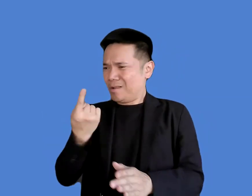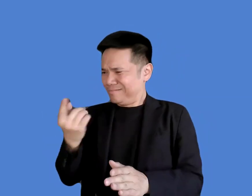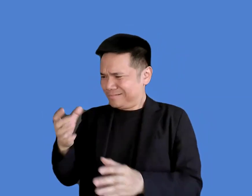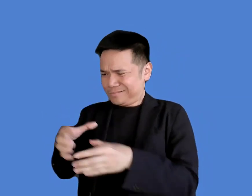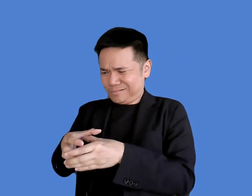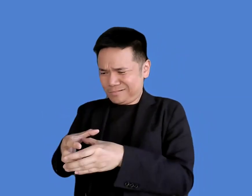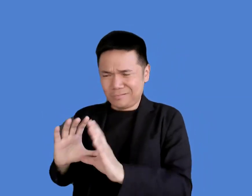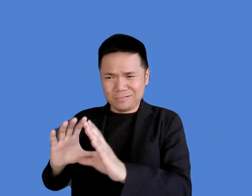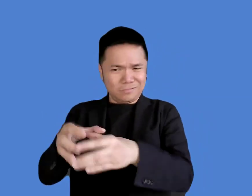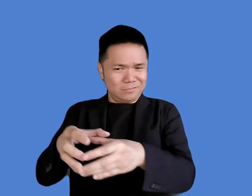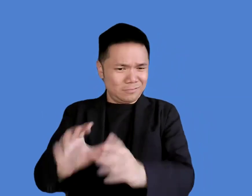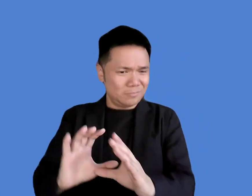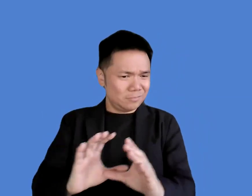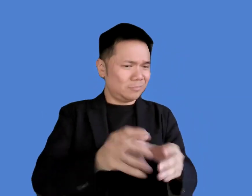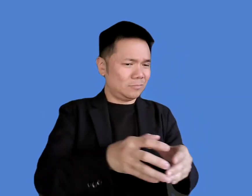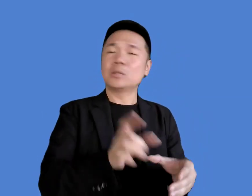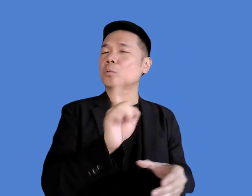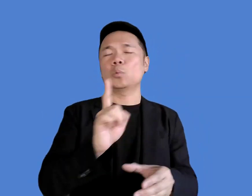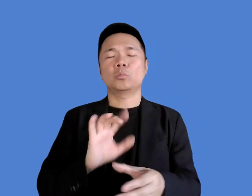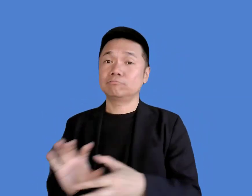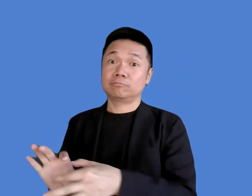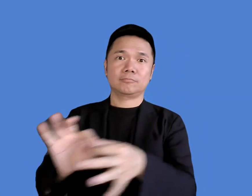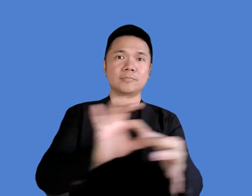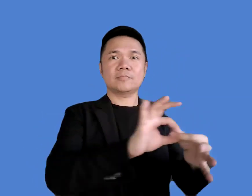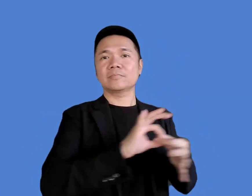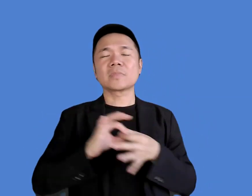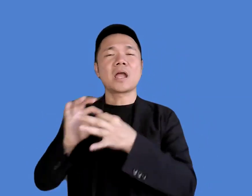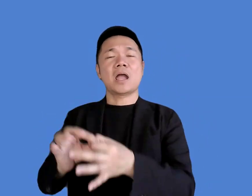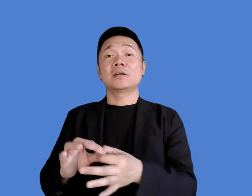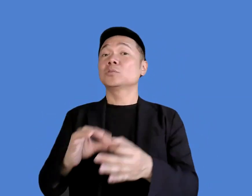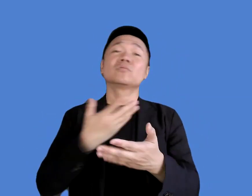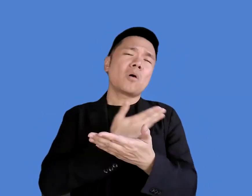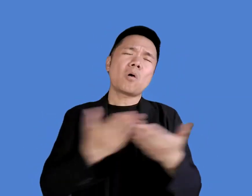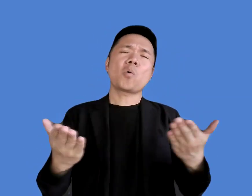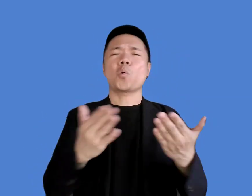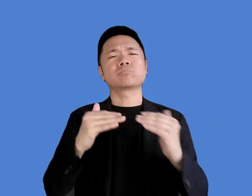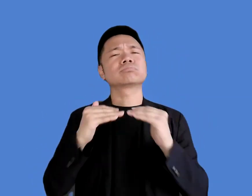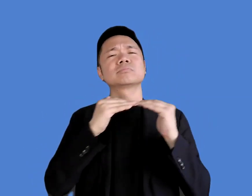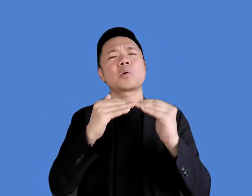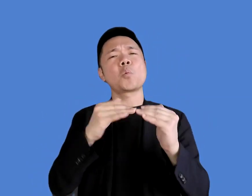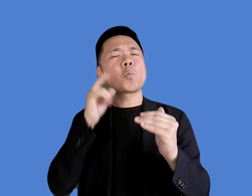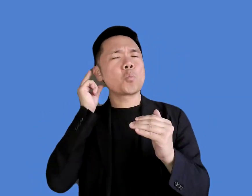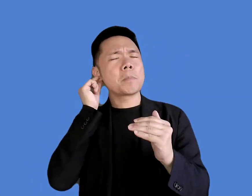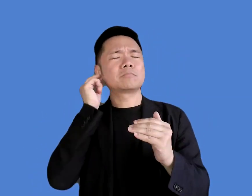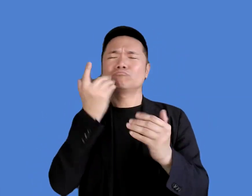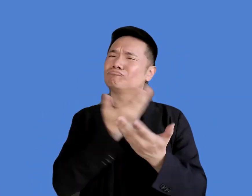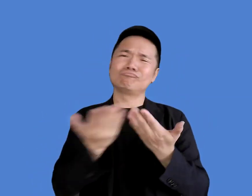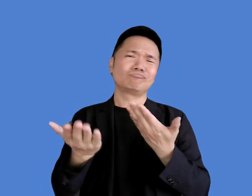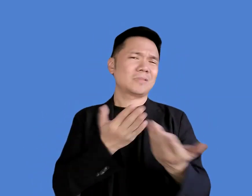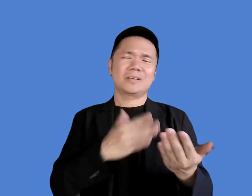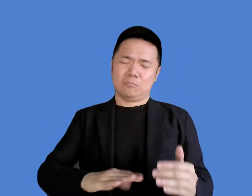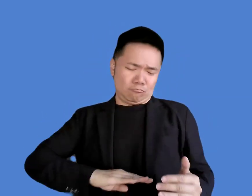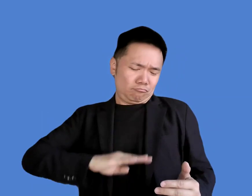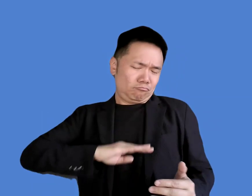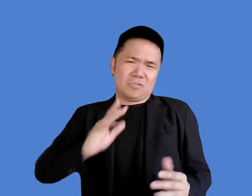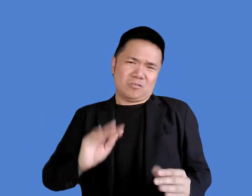across economic value chains to enable women of all backgrounds and at different stages of their lives to participate equally